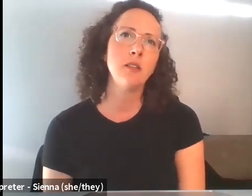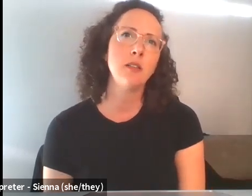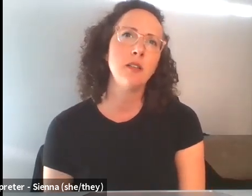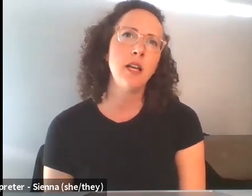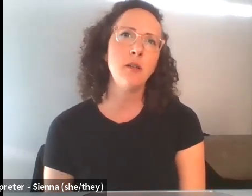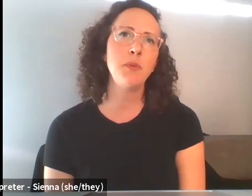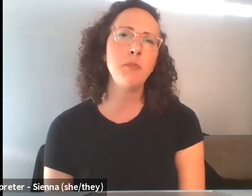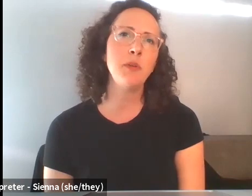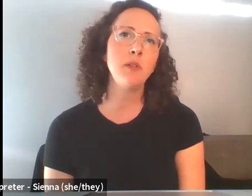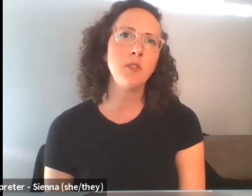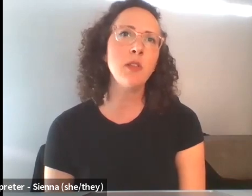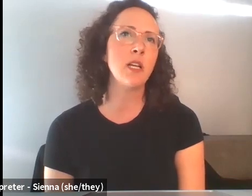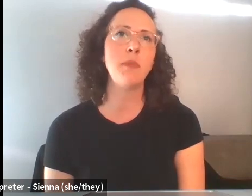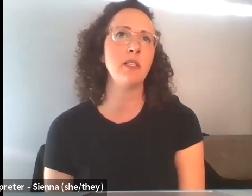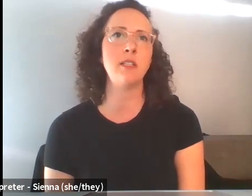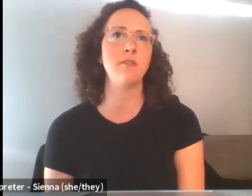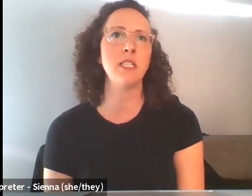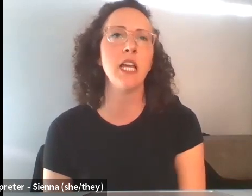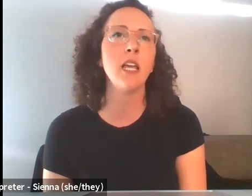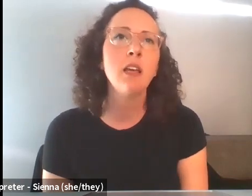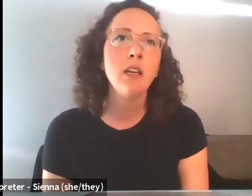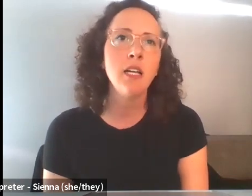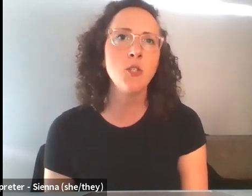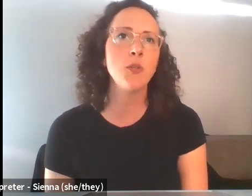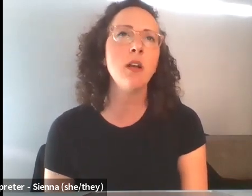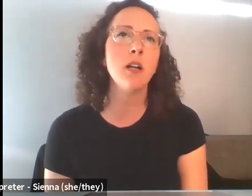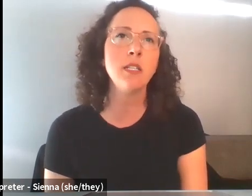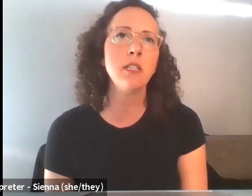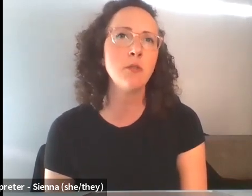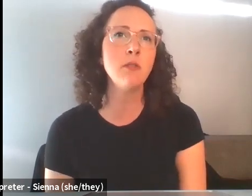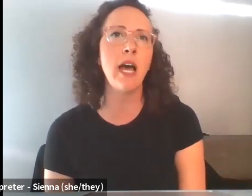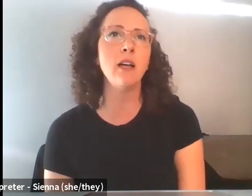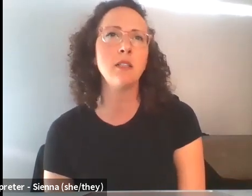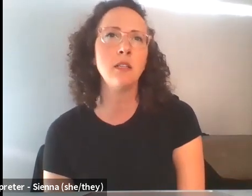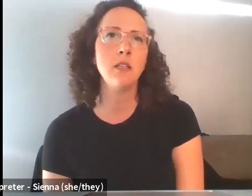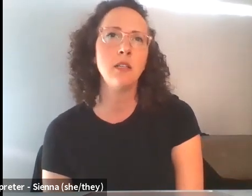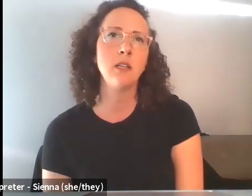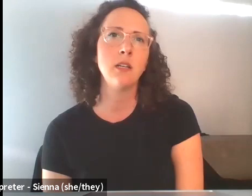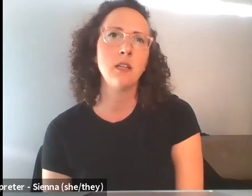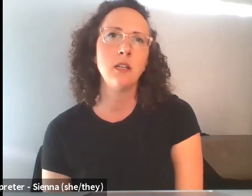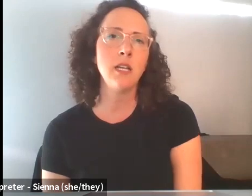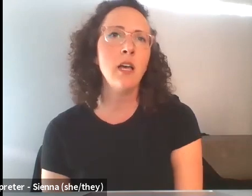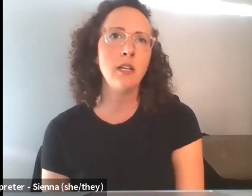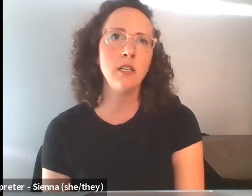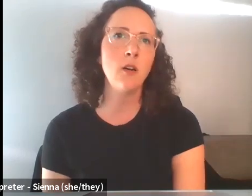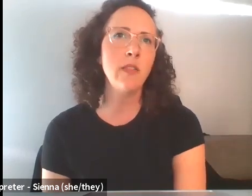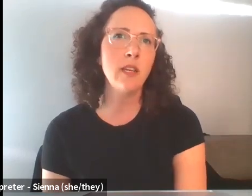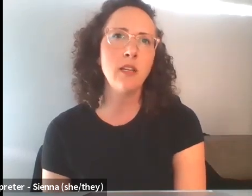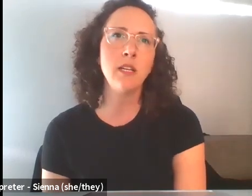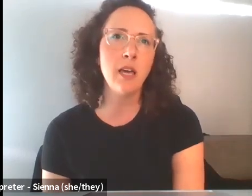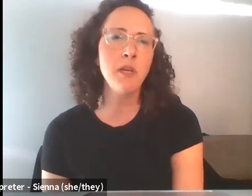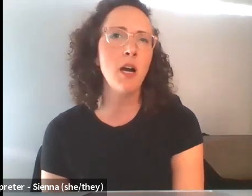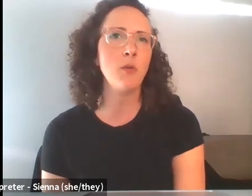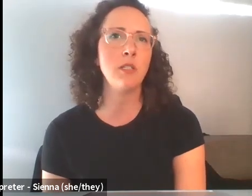know, and people do think about us differently. And it's really hard to get through that. Yeah, and it, you know,